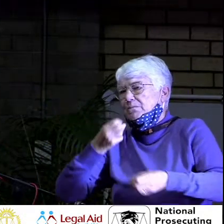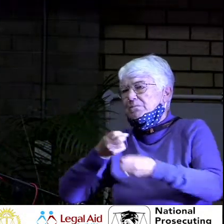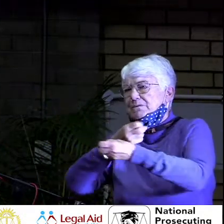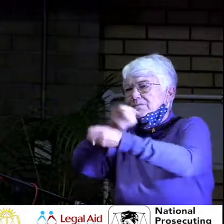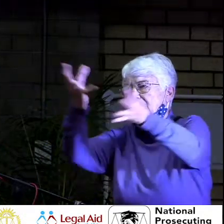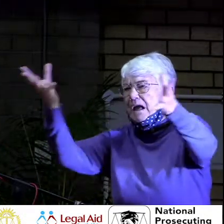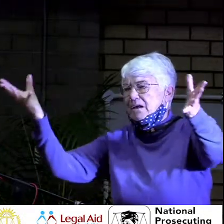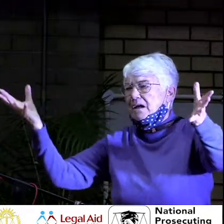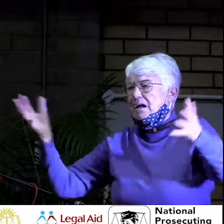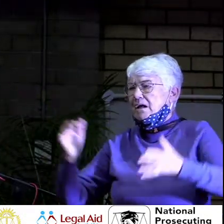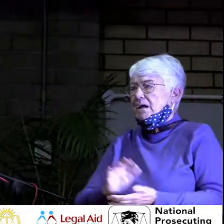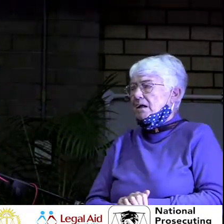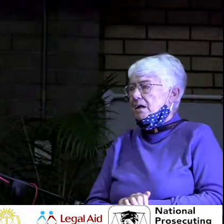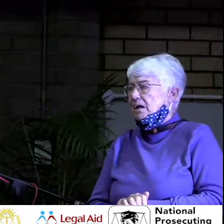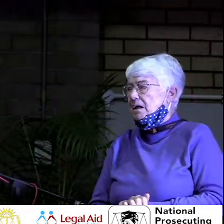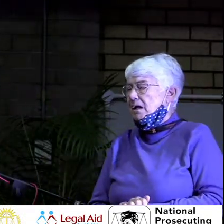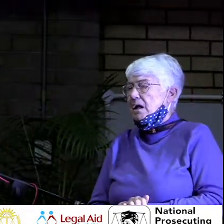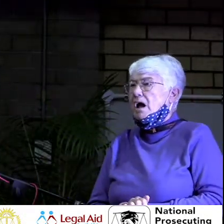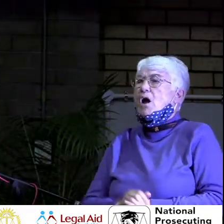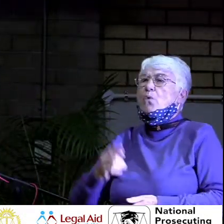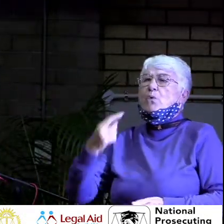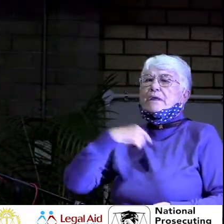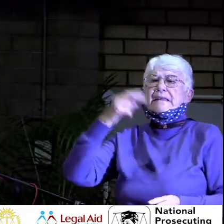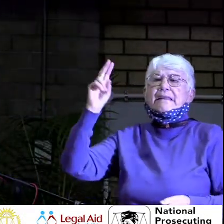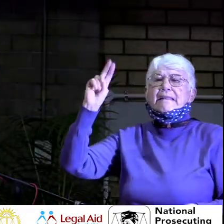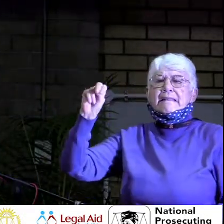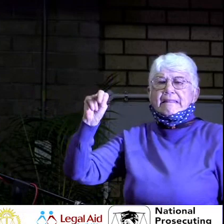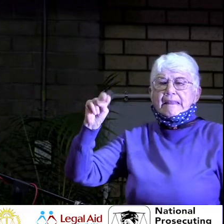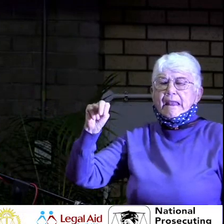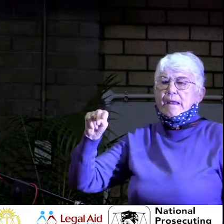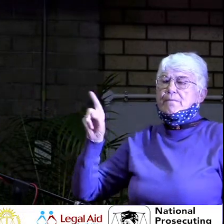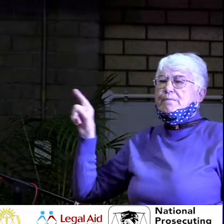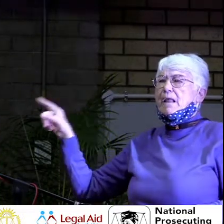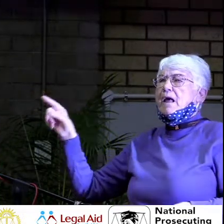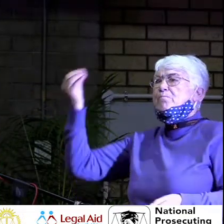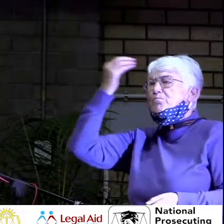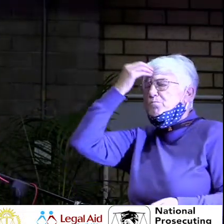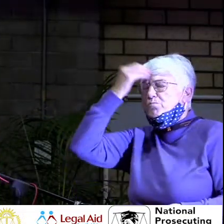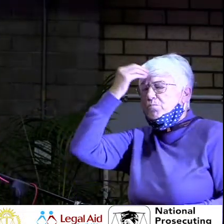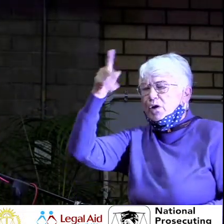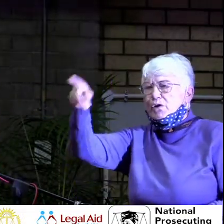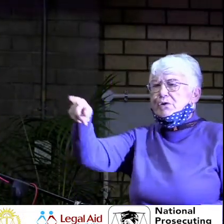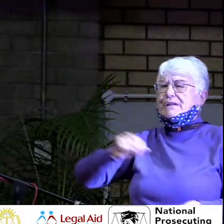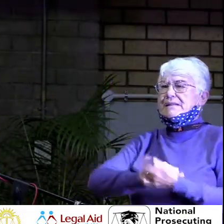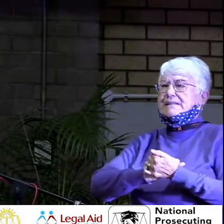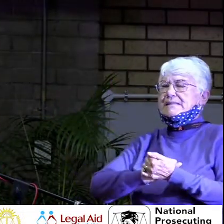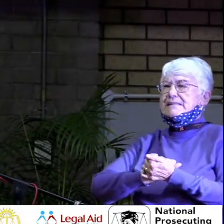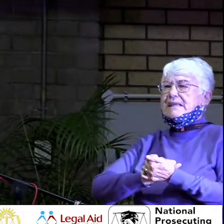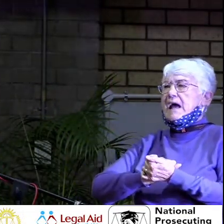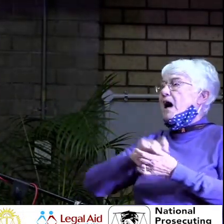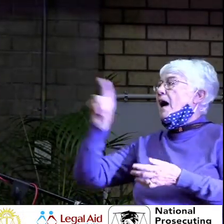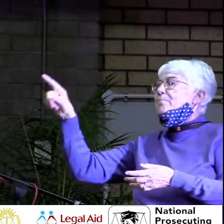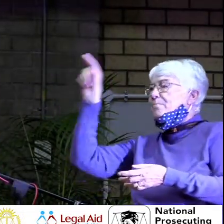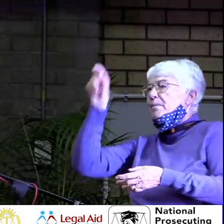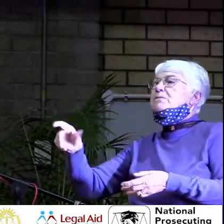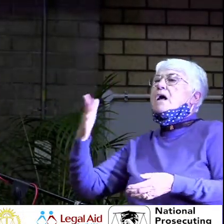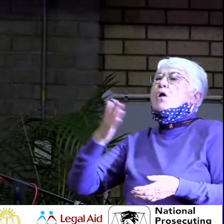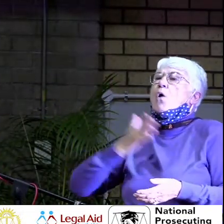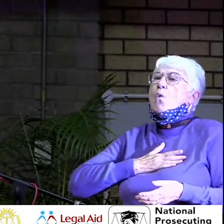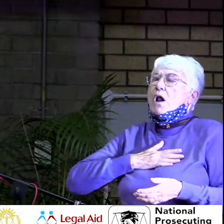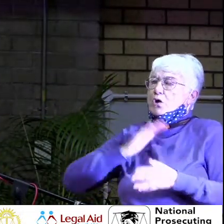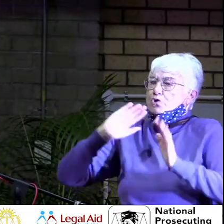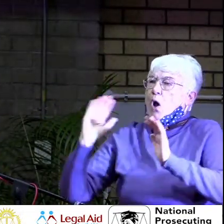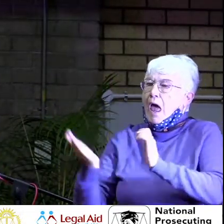women in blue, men in blue, neighborhood watchers, crime busters that is out there daily